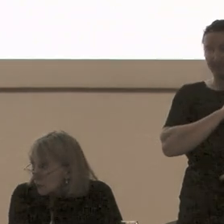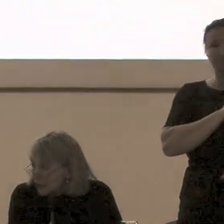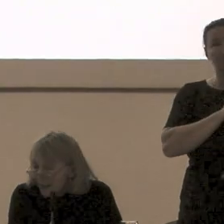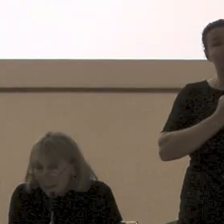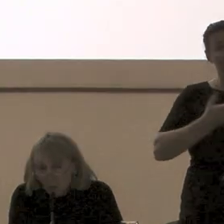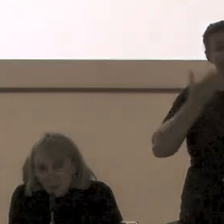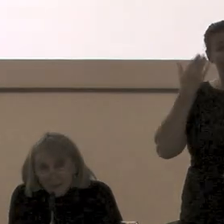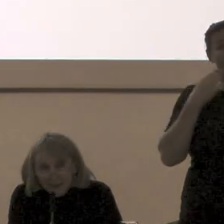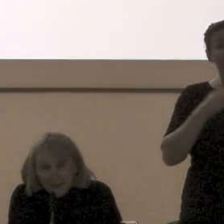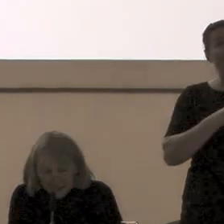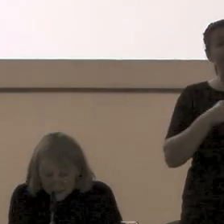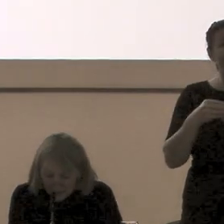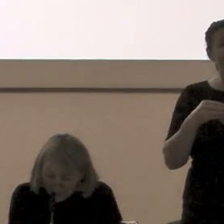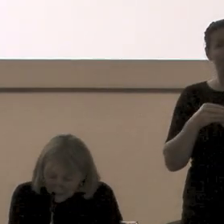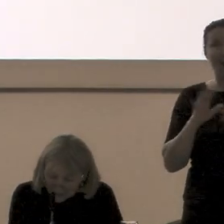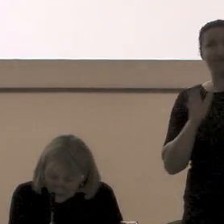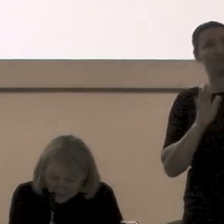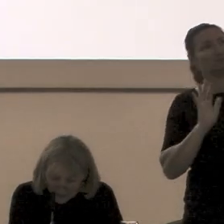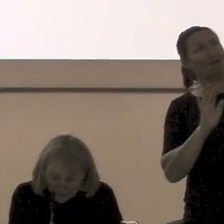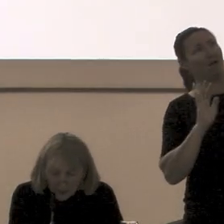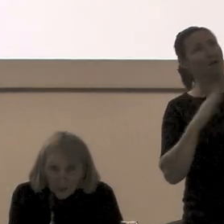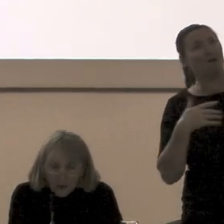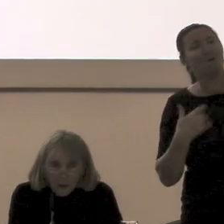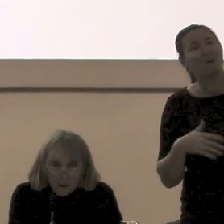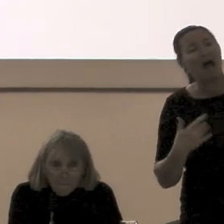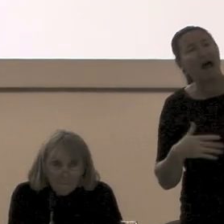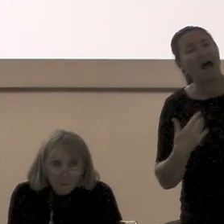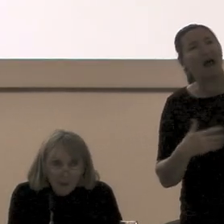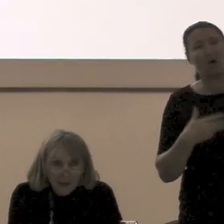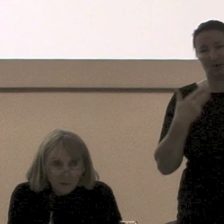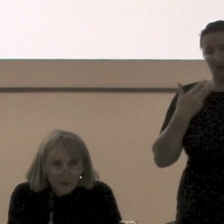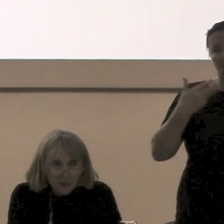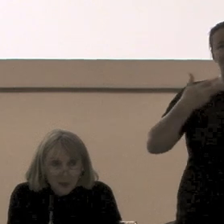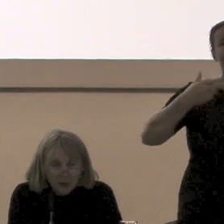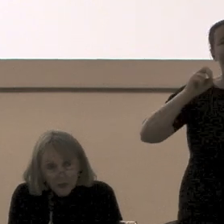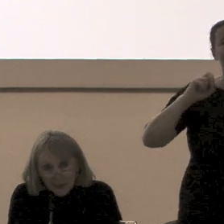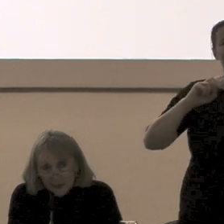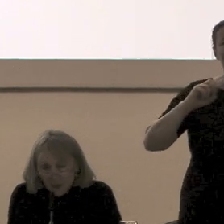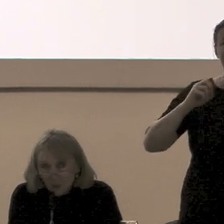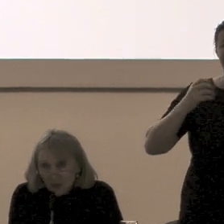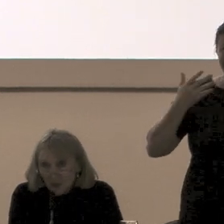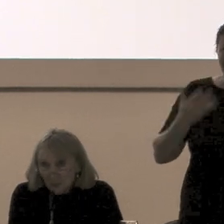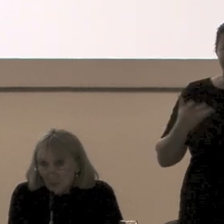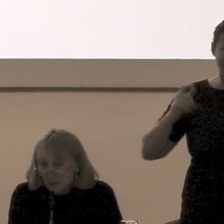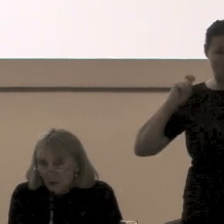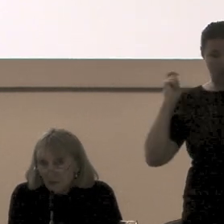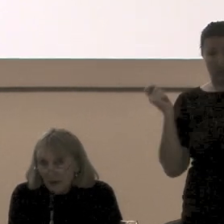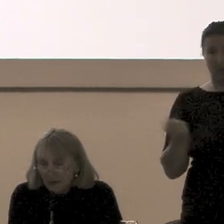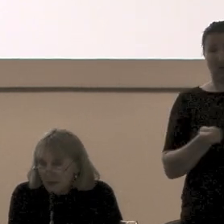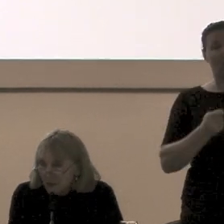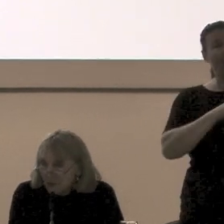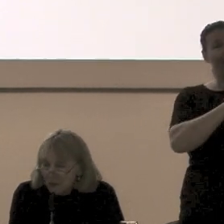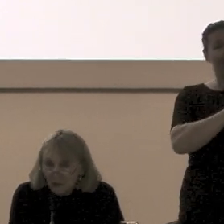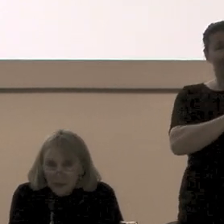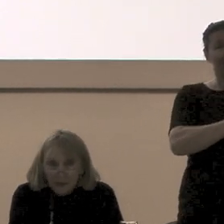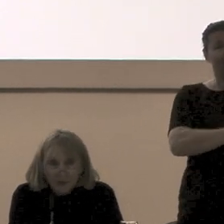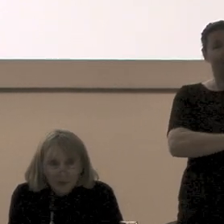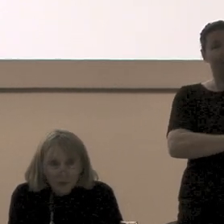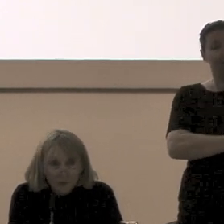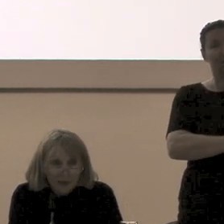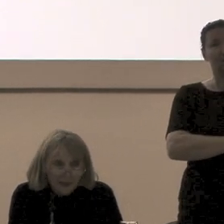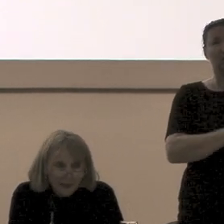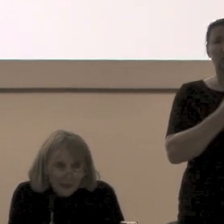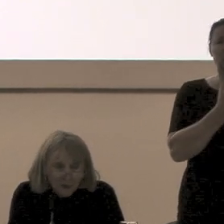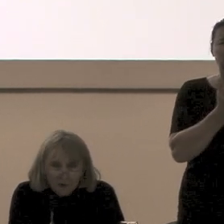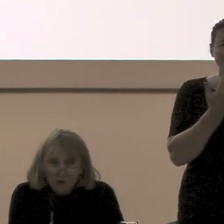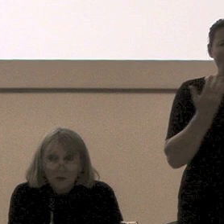You know, we were the leaders in the 80s. We're now in this shocking situation where we've got thousands of children out of